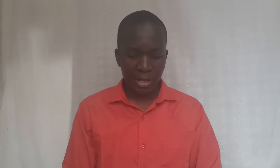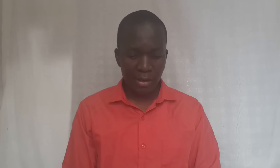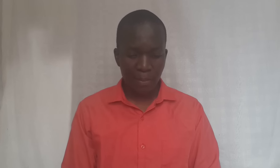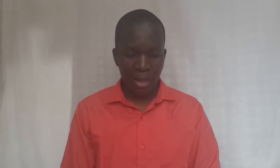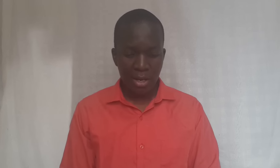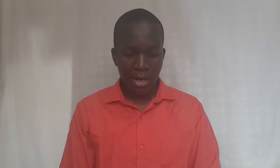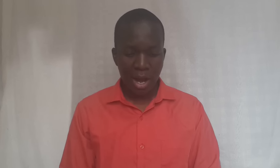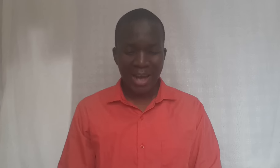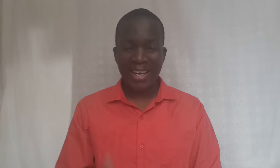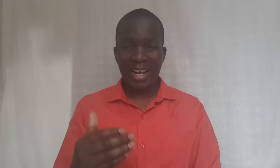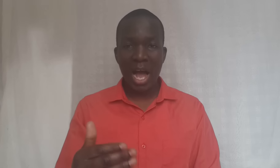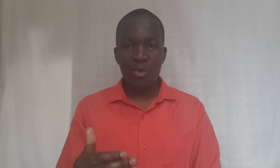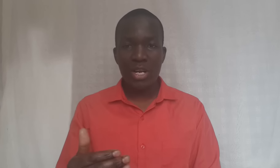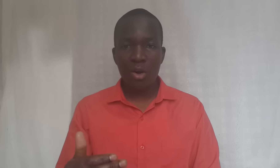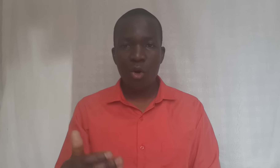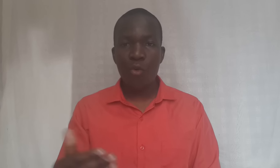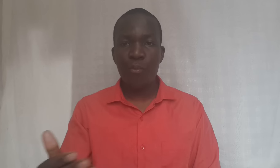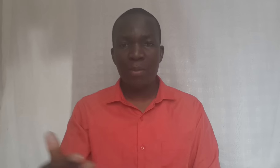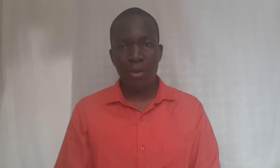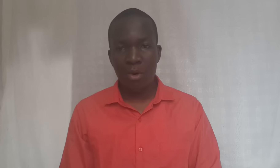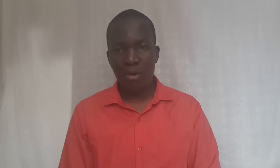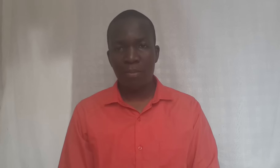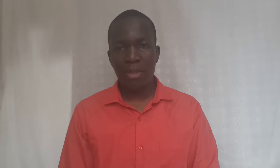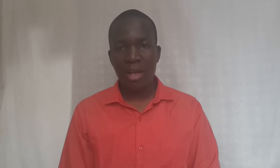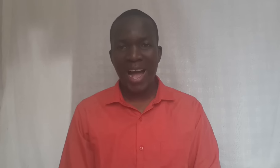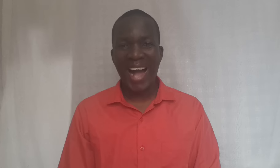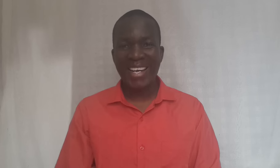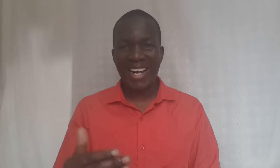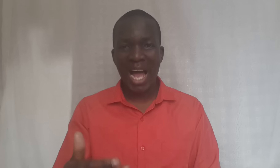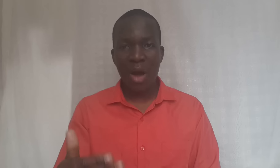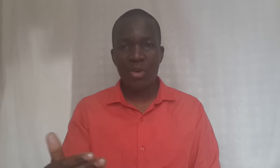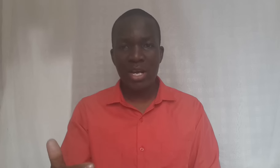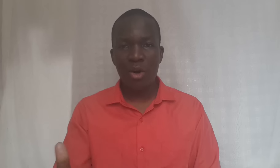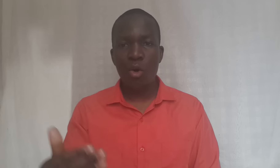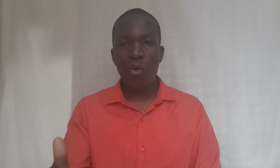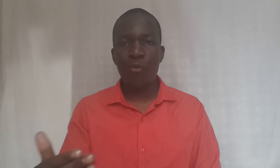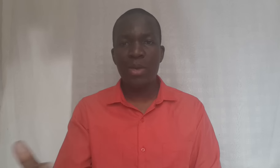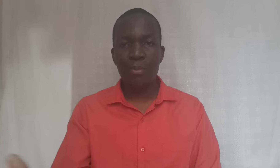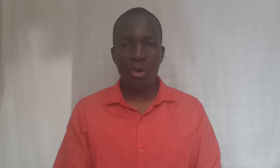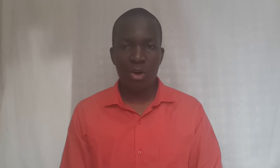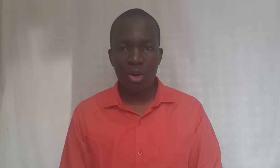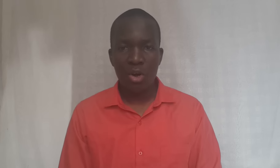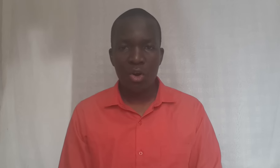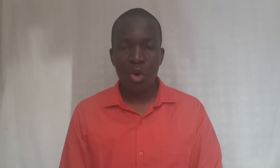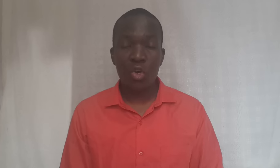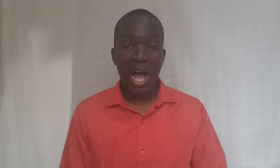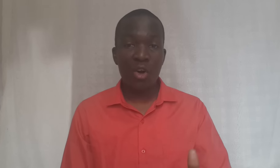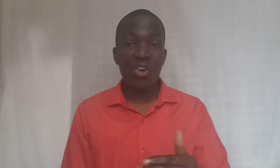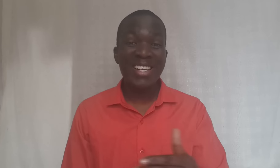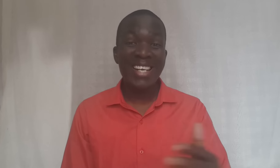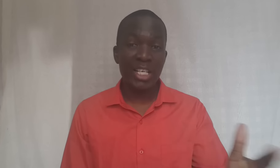a crowd of people. A crowd of people or a